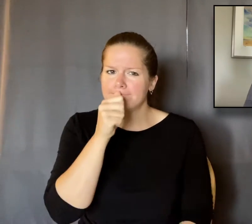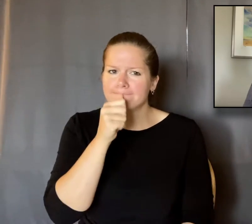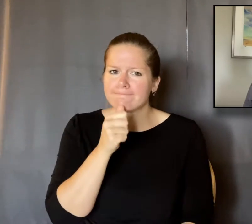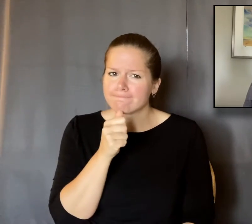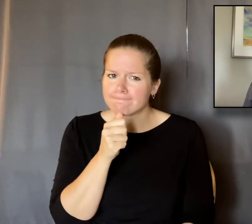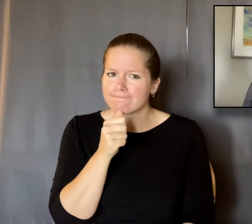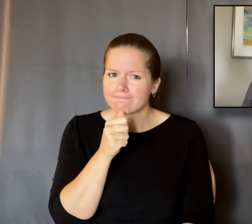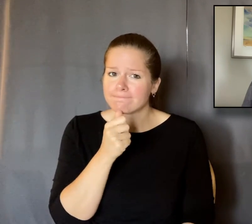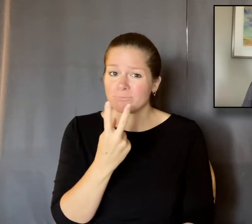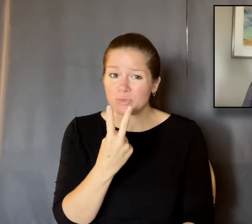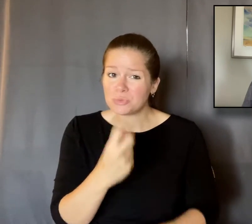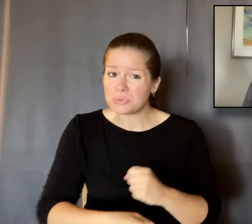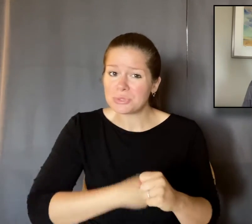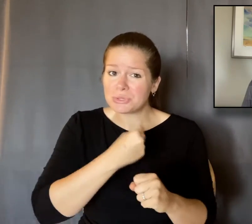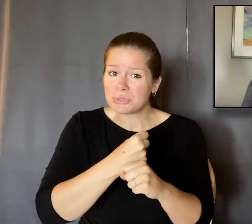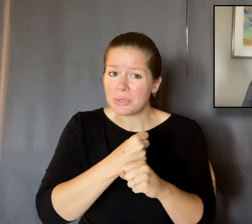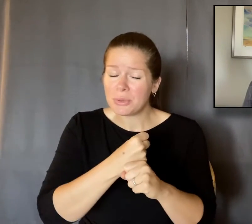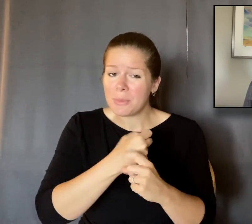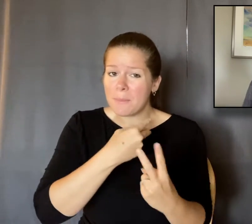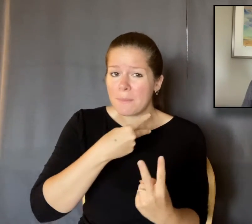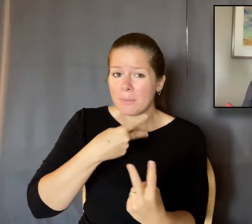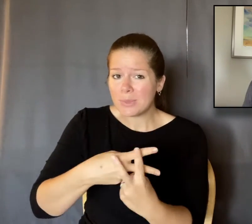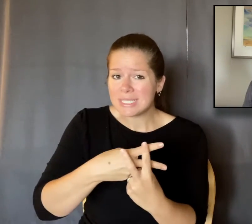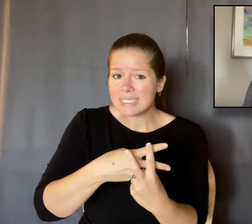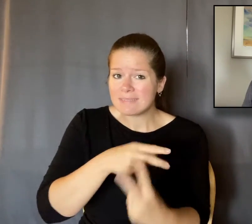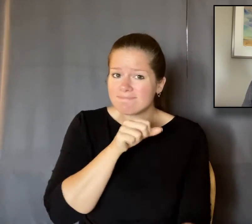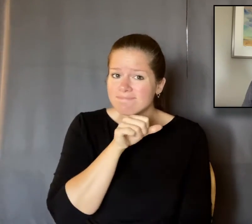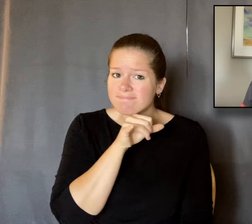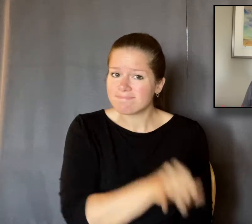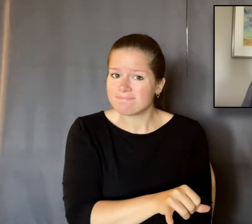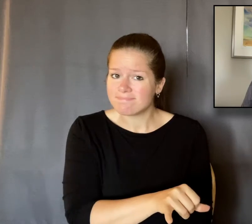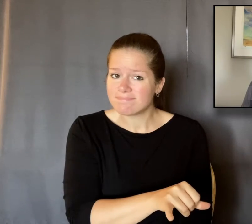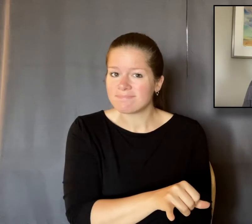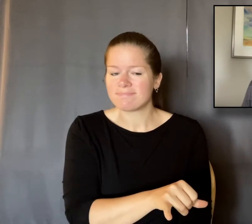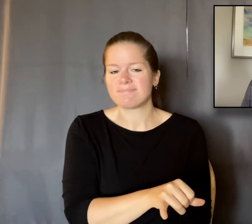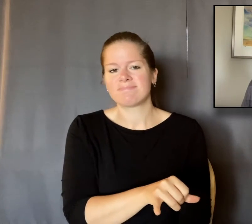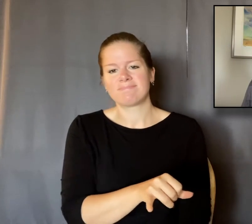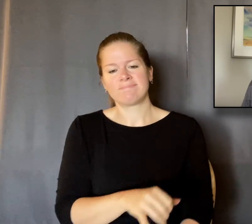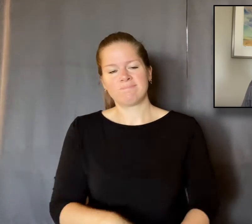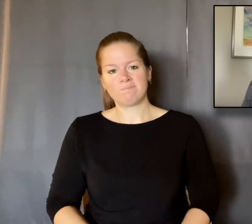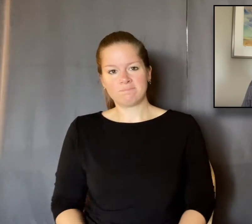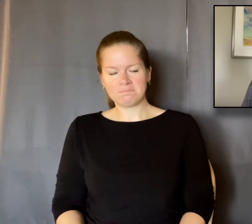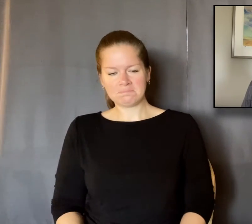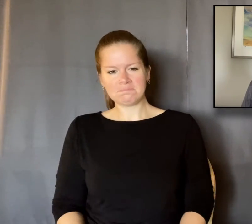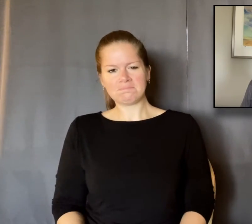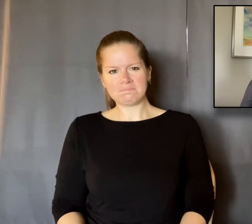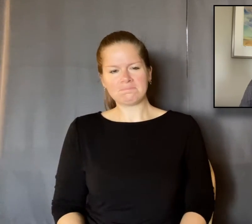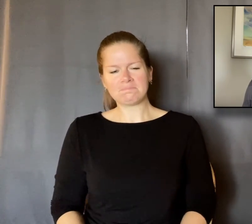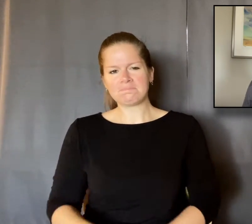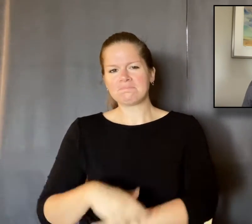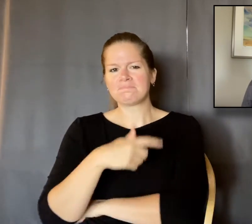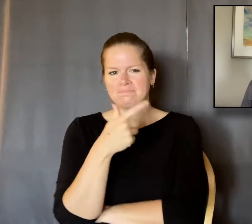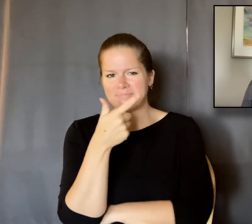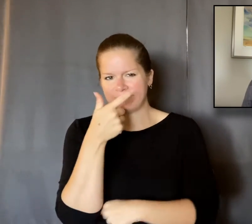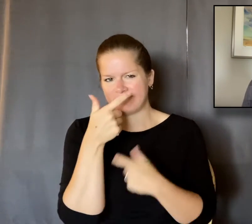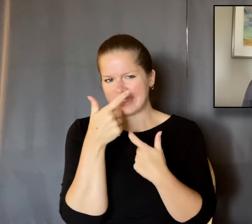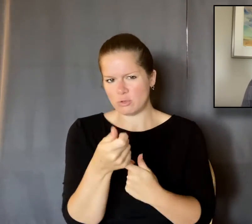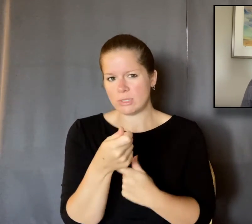line in prison, in the midst of a leader who's really just looking for a bribe. You know, it reminds me